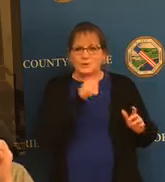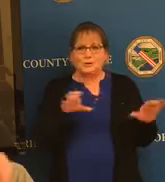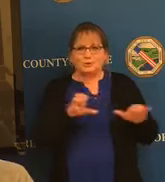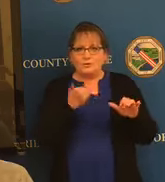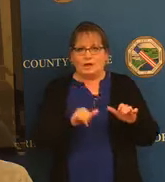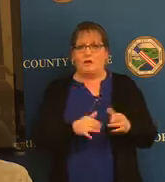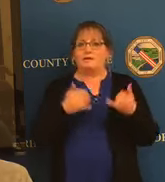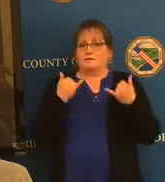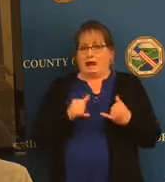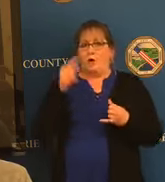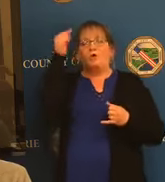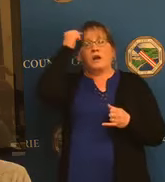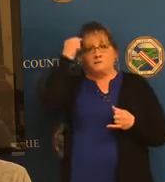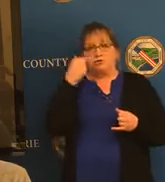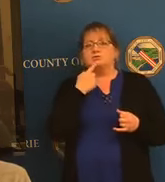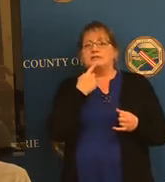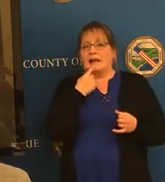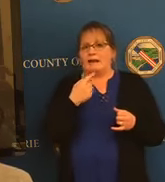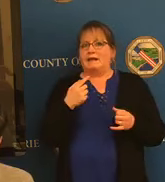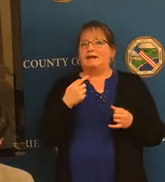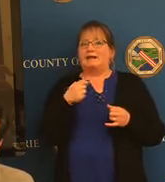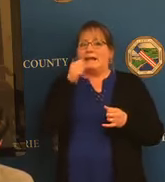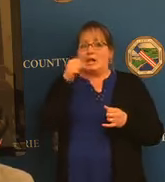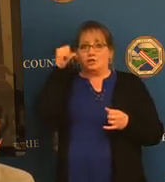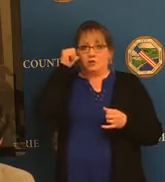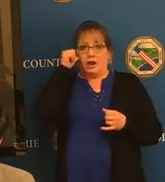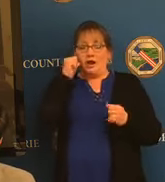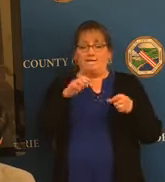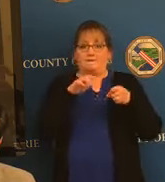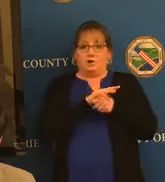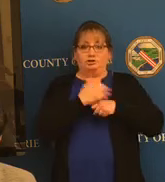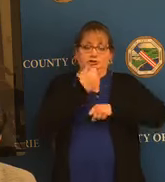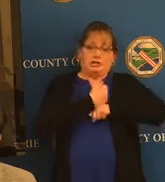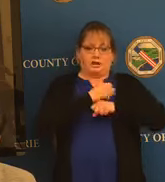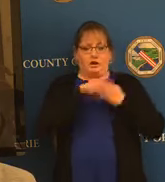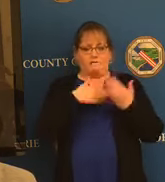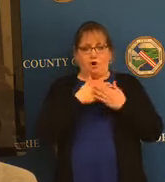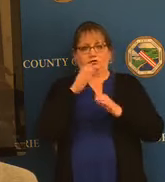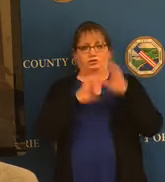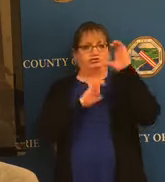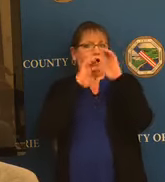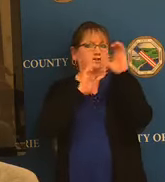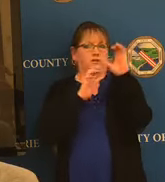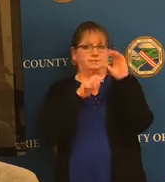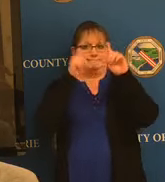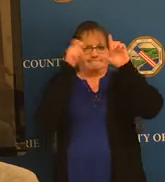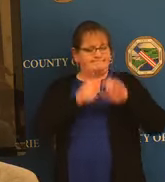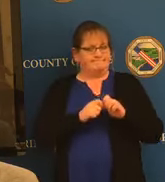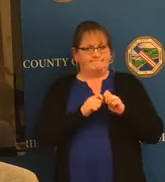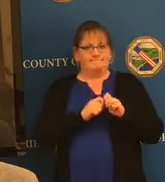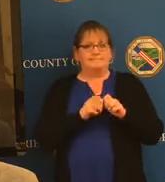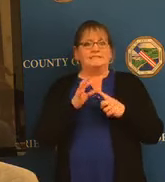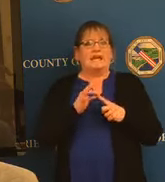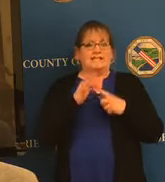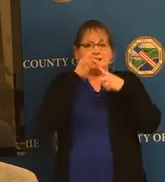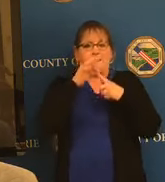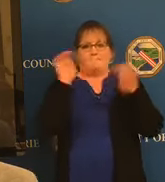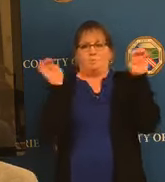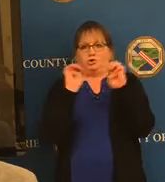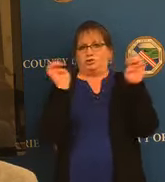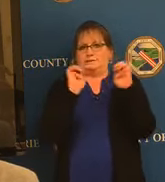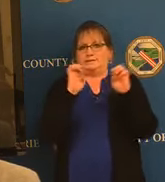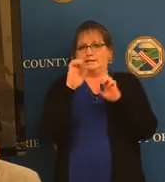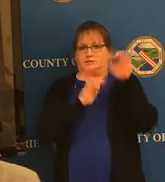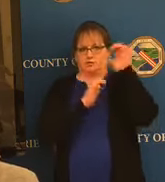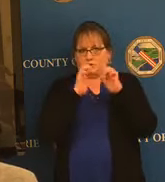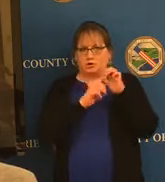The governor issued yesterday basically a complete shutdown of all construction except for emergency construction,